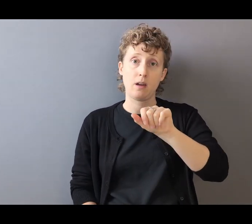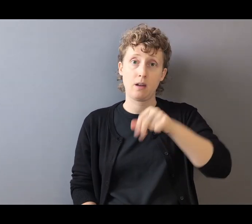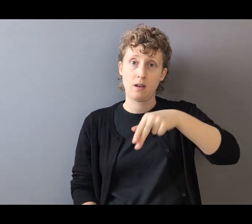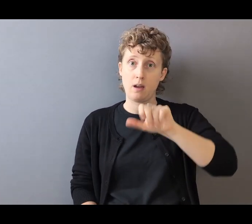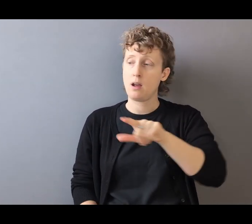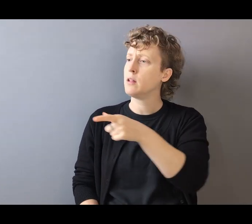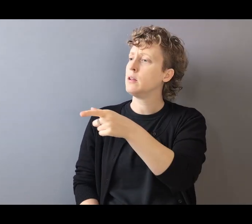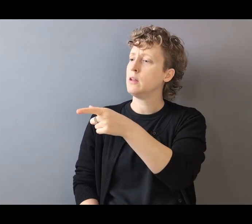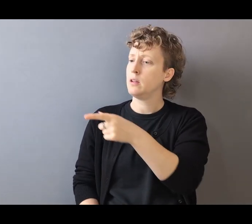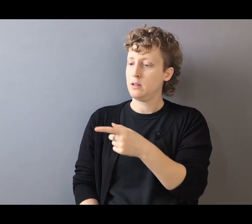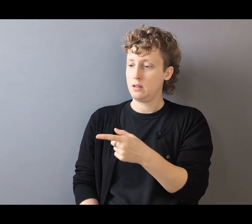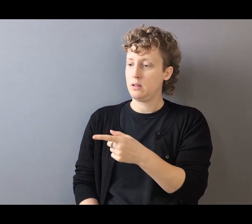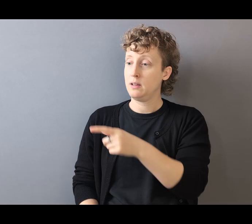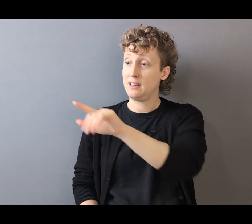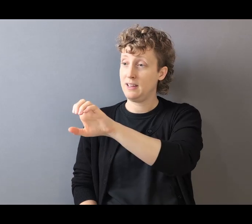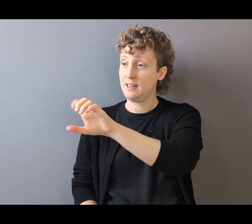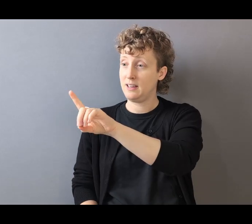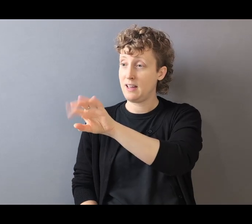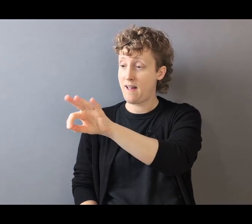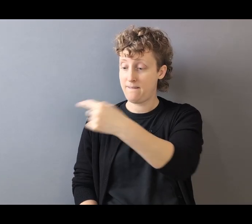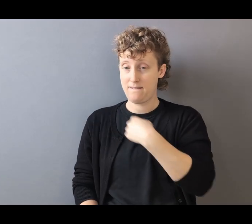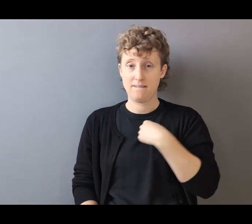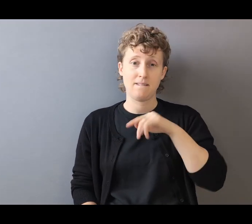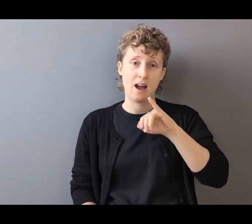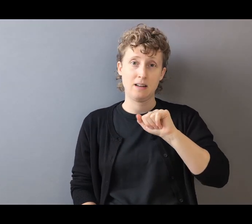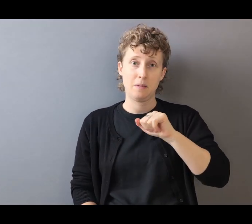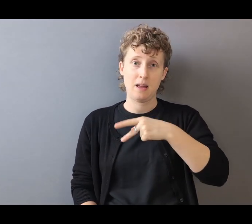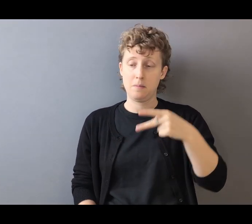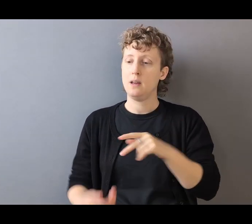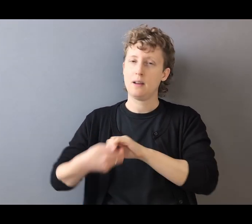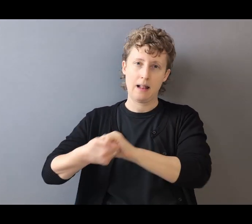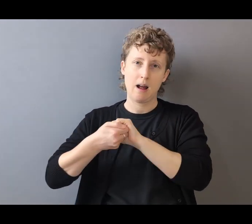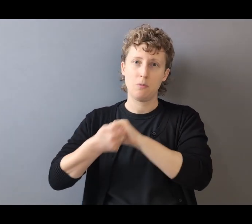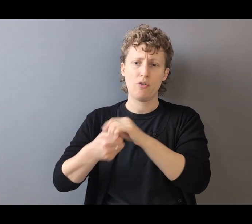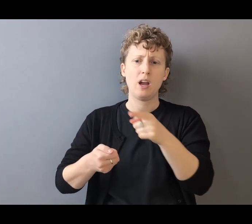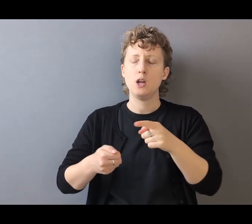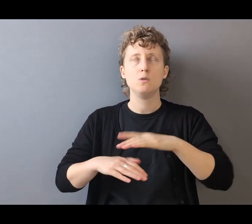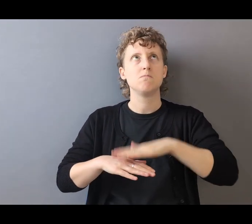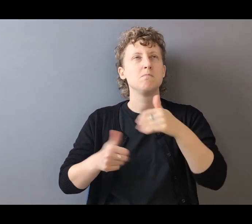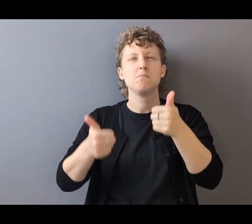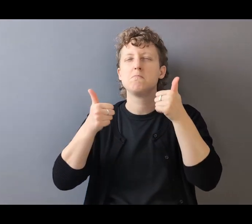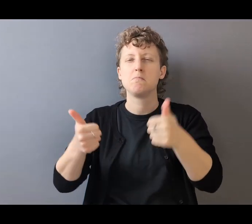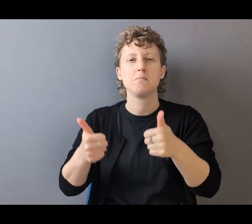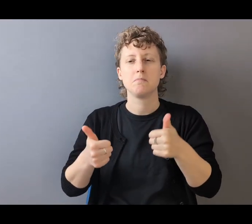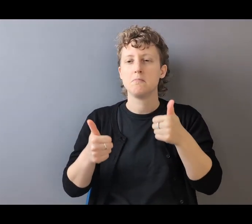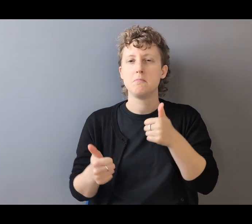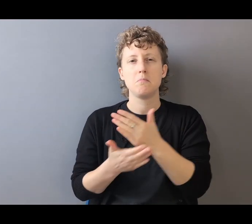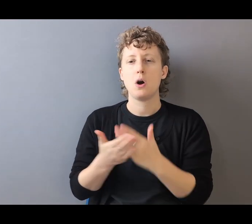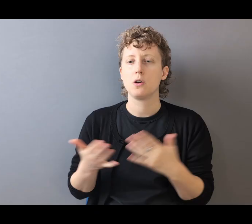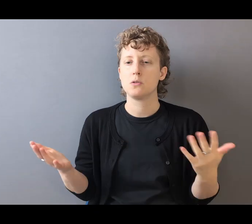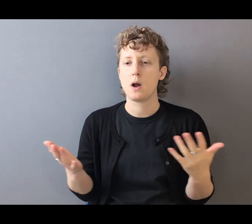the collaboration between IAAP and EDF as you see it? Or what do you enjoy most of this? No,